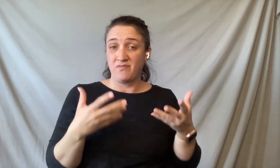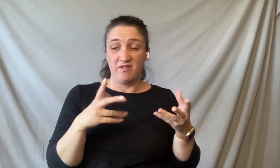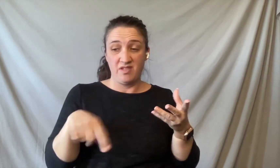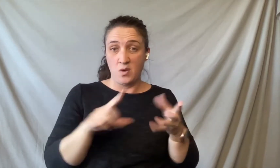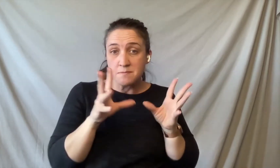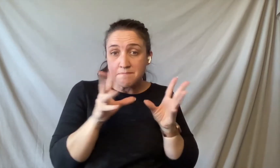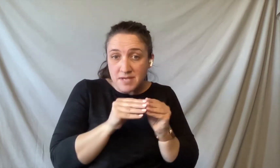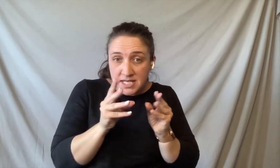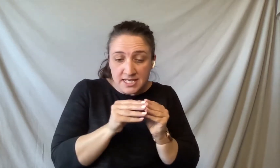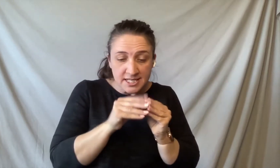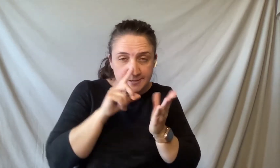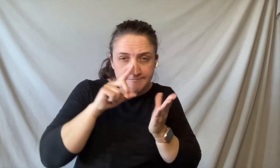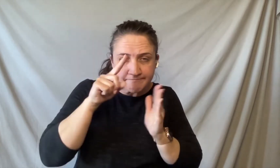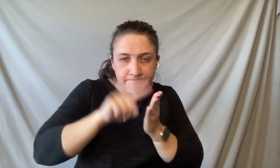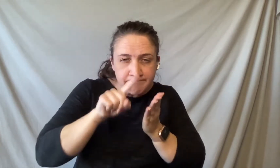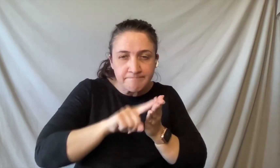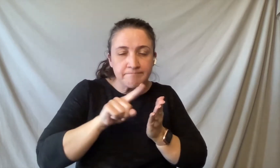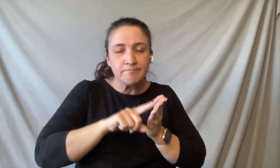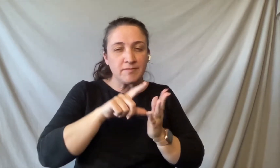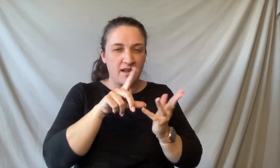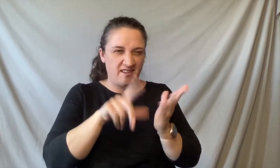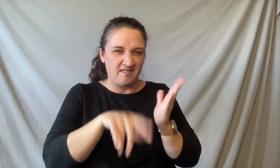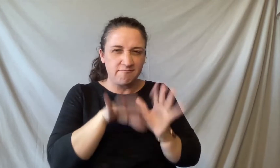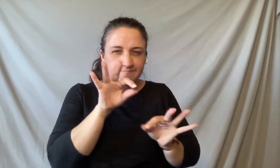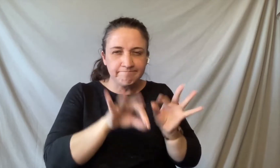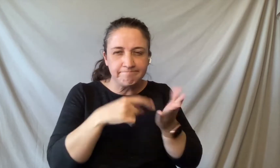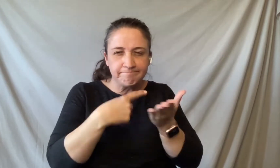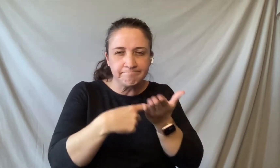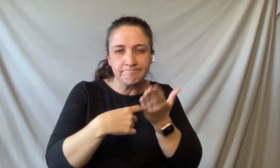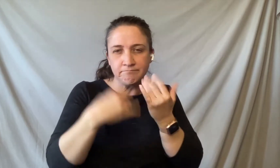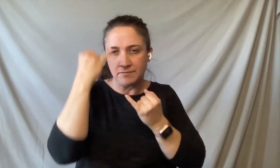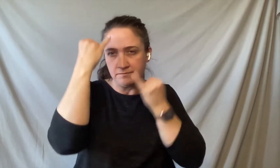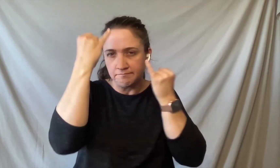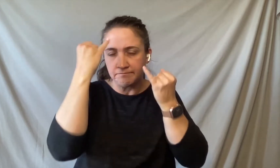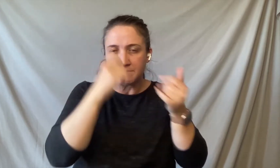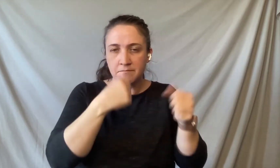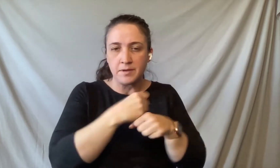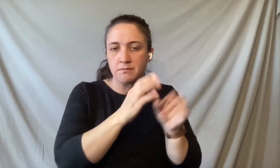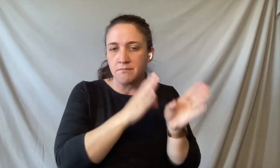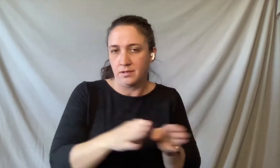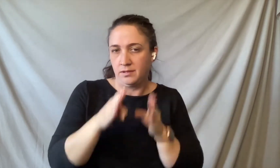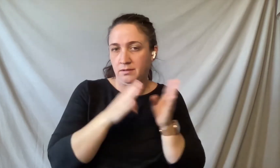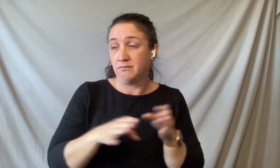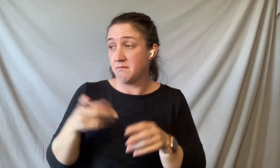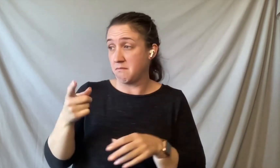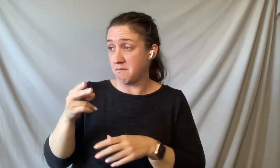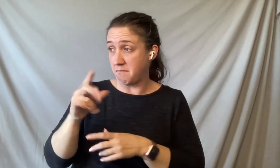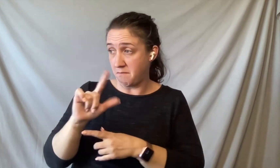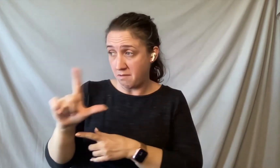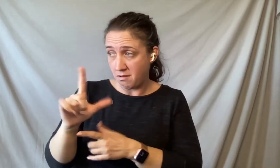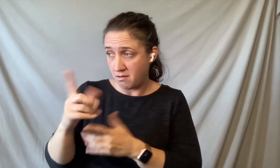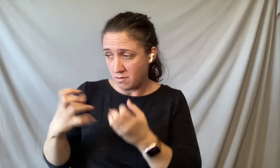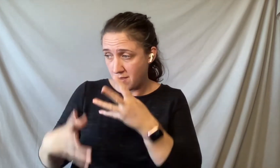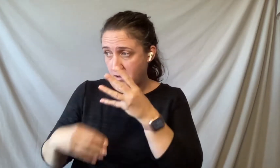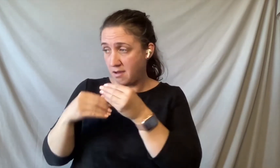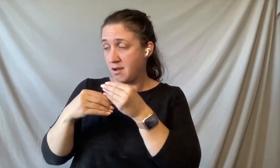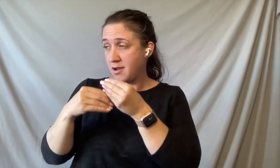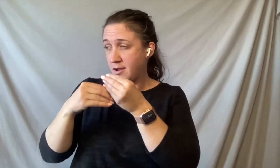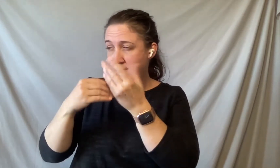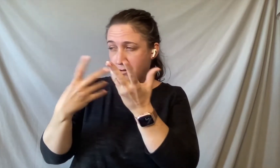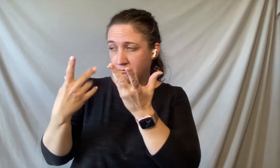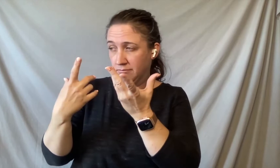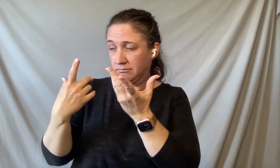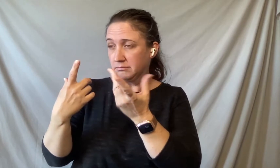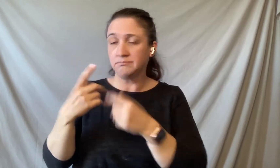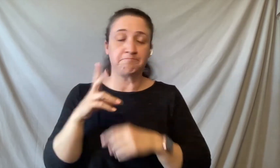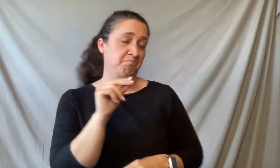deeper. So Paul, I don't know if you wanted to say anything else about that. No, I think that's a great kind of view of what